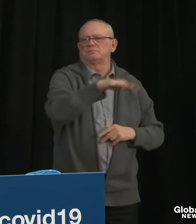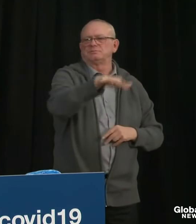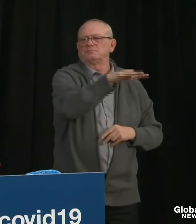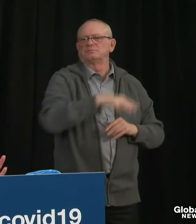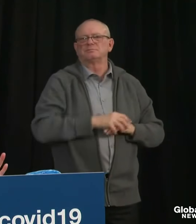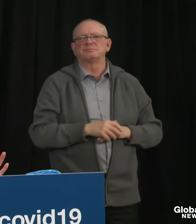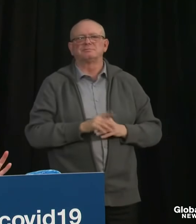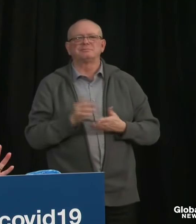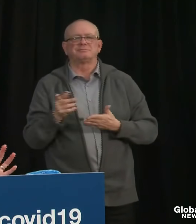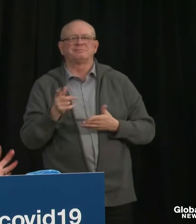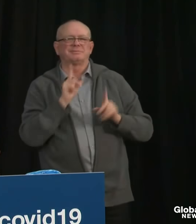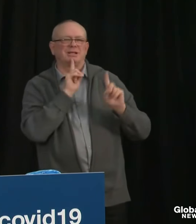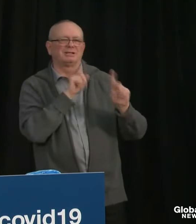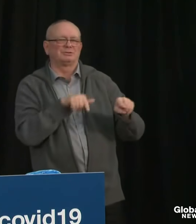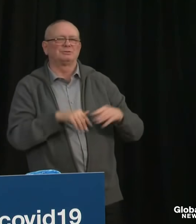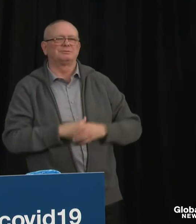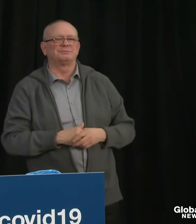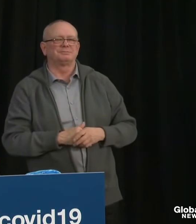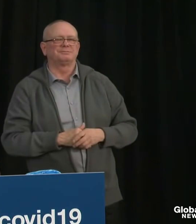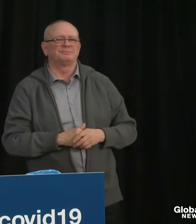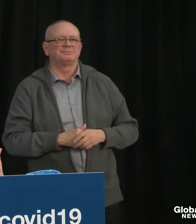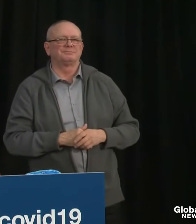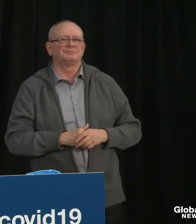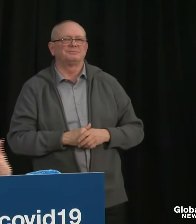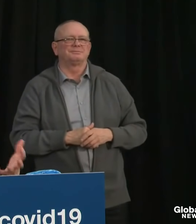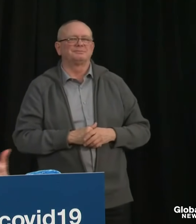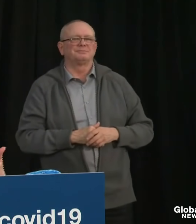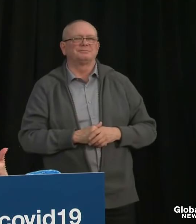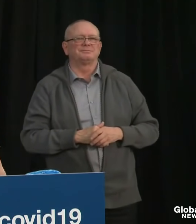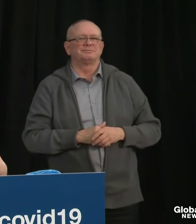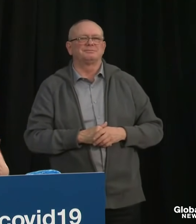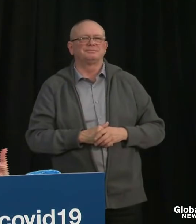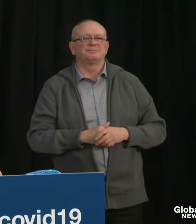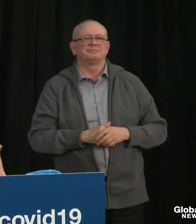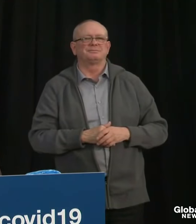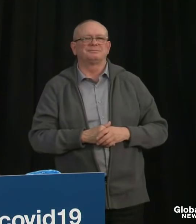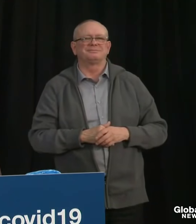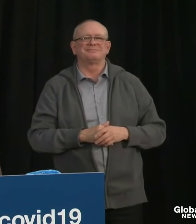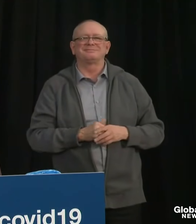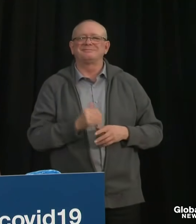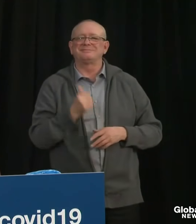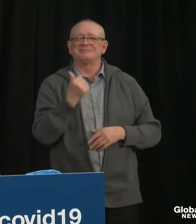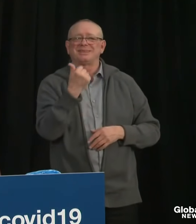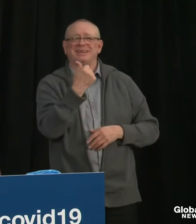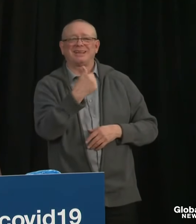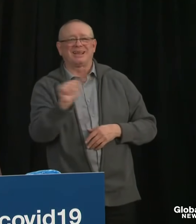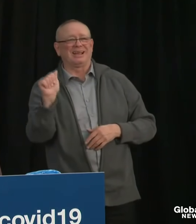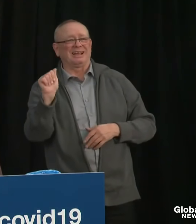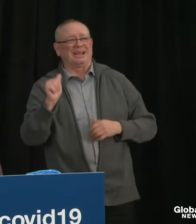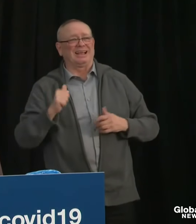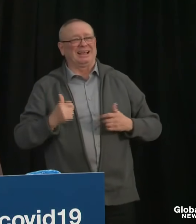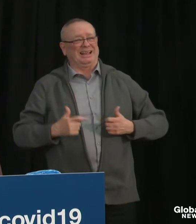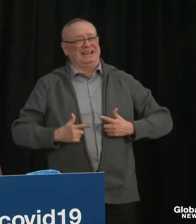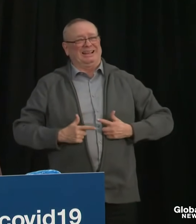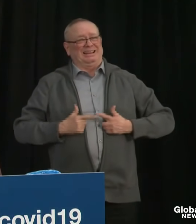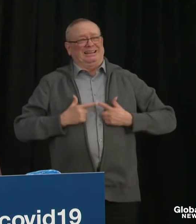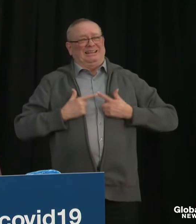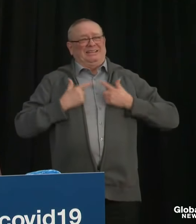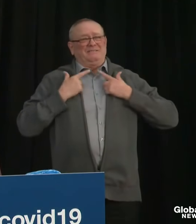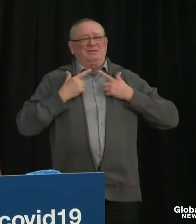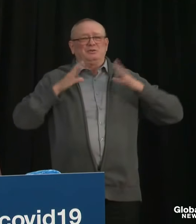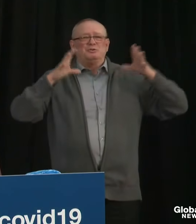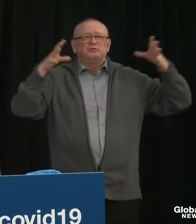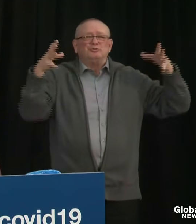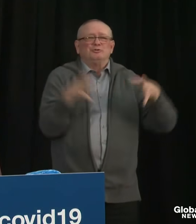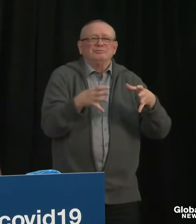setting where what we might term a congregate setting, where there are lots of people living in close proximity to each other, there is a high risk